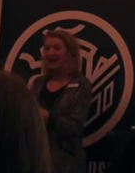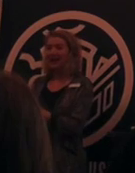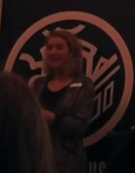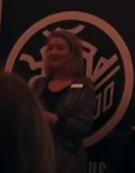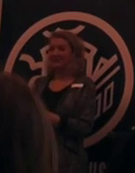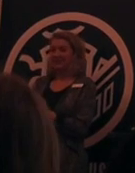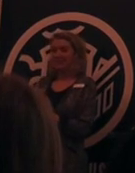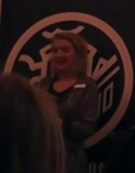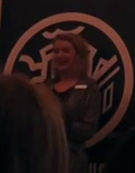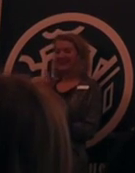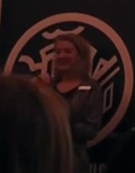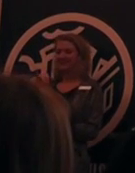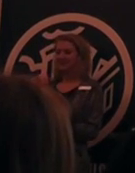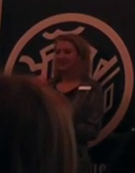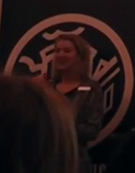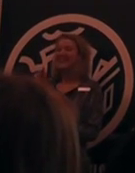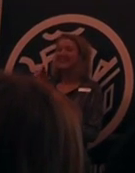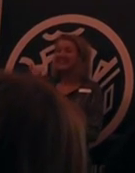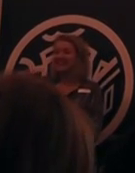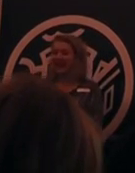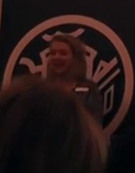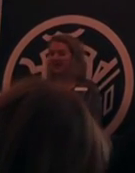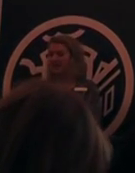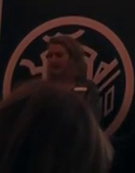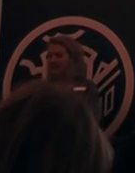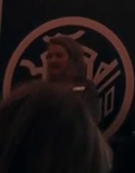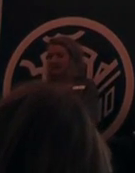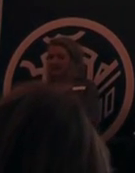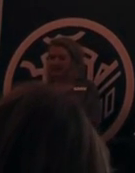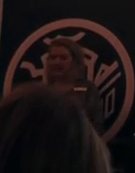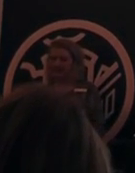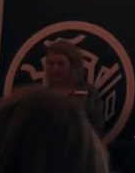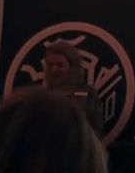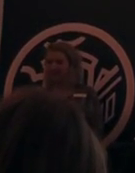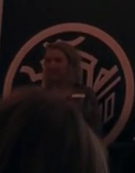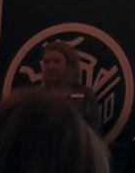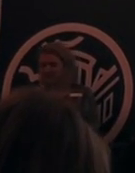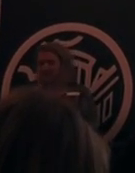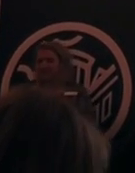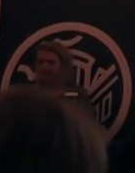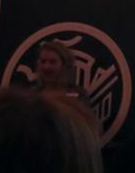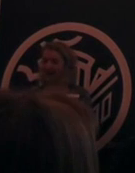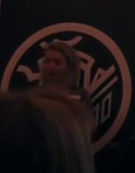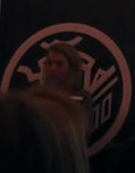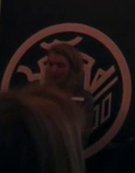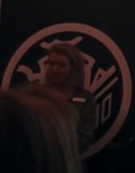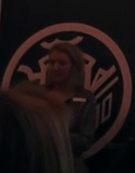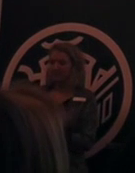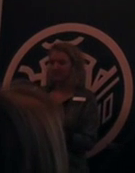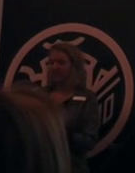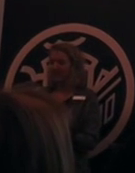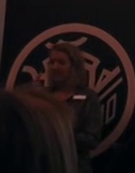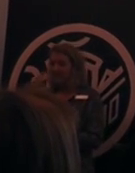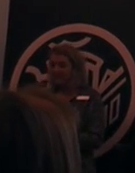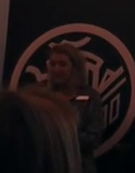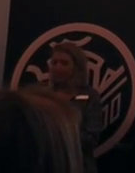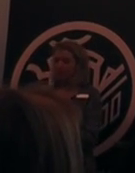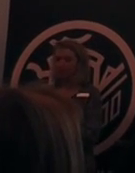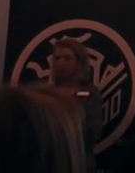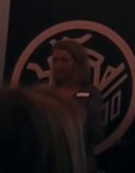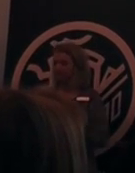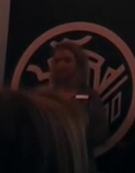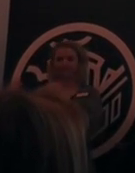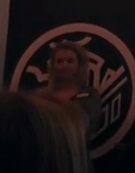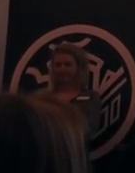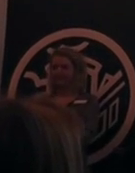But Lithuania is a little bit different, so you may unfortunately still have some struggles. Vietnam, we've made great progress there.